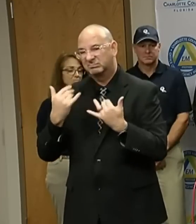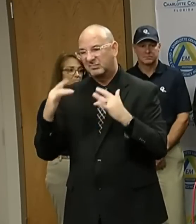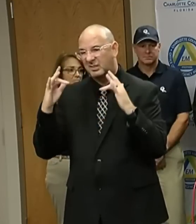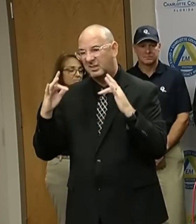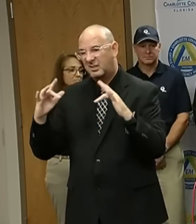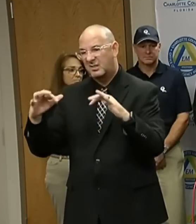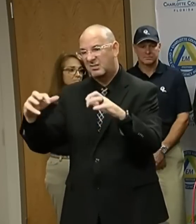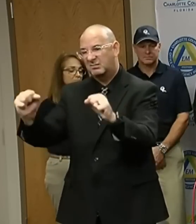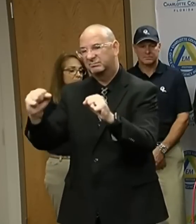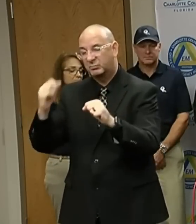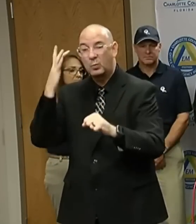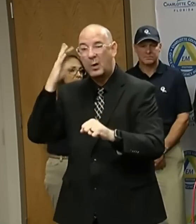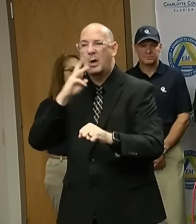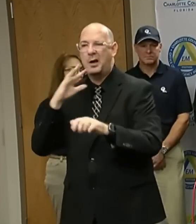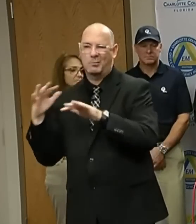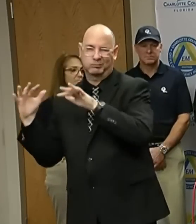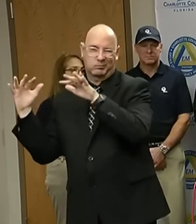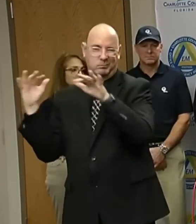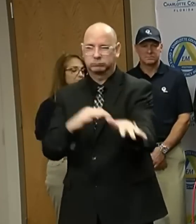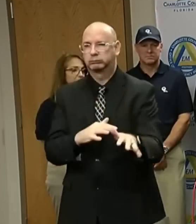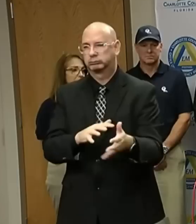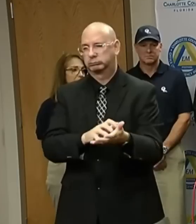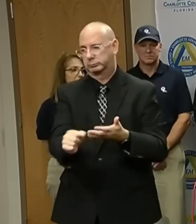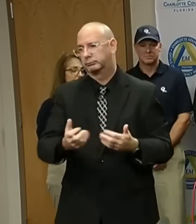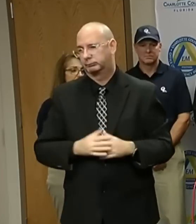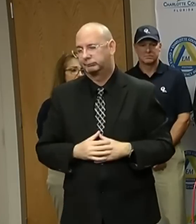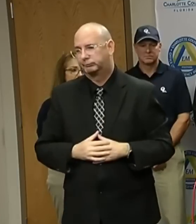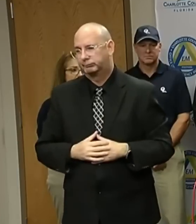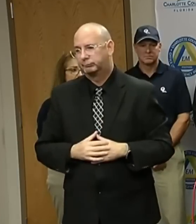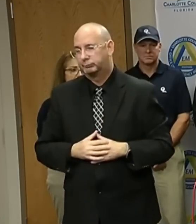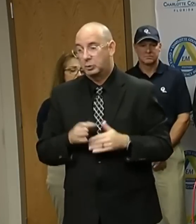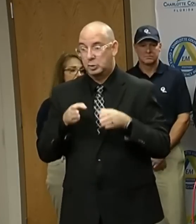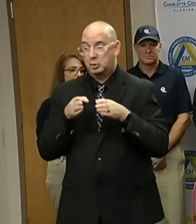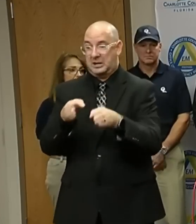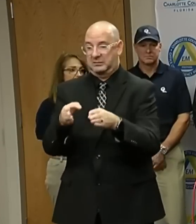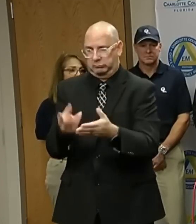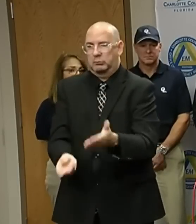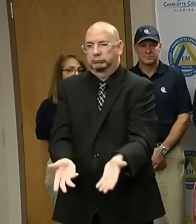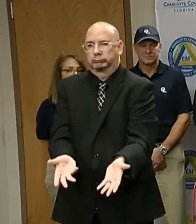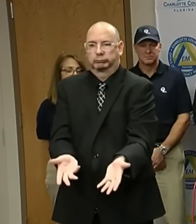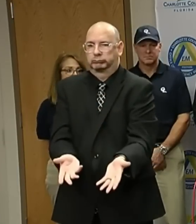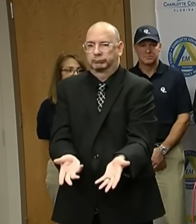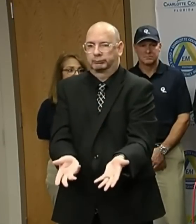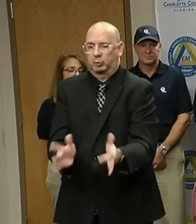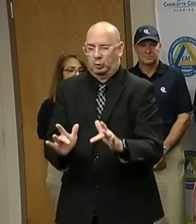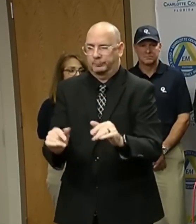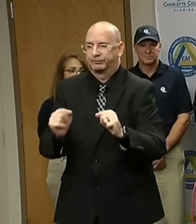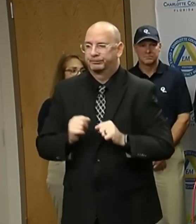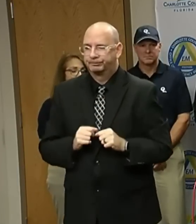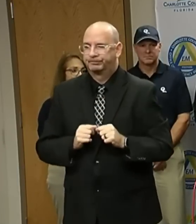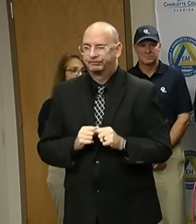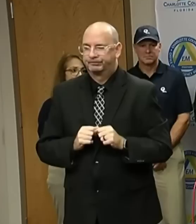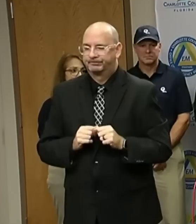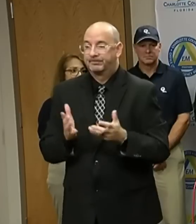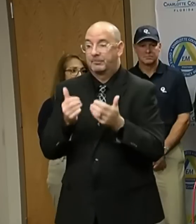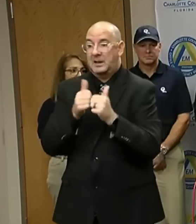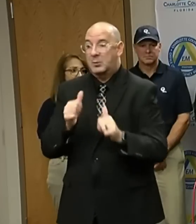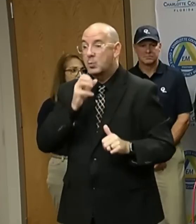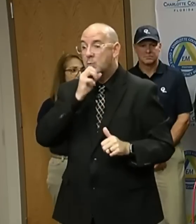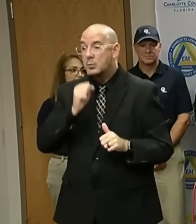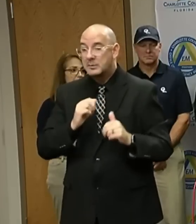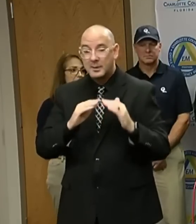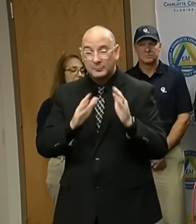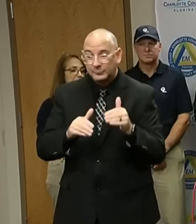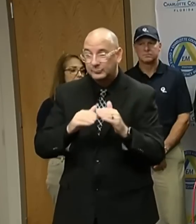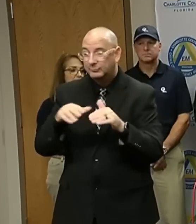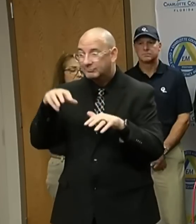washed away roads, it washed away structures that were not new and could withstand that. There have been a number of